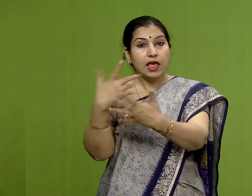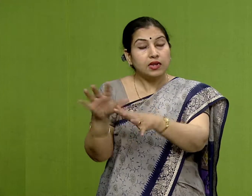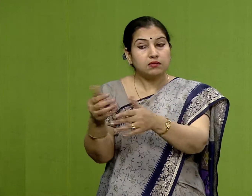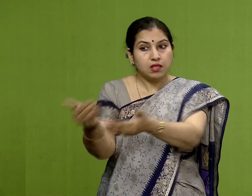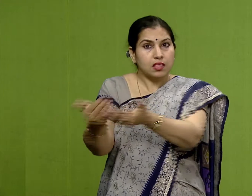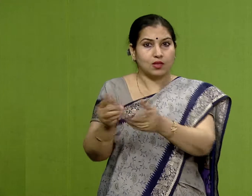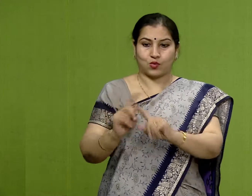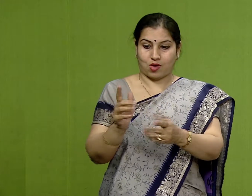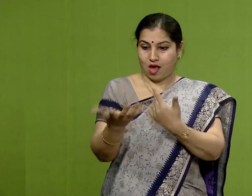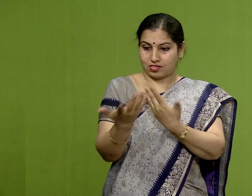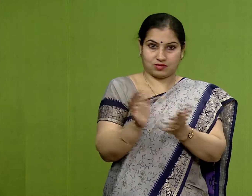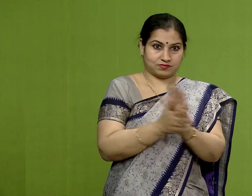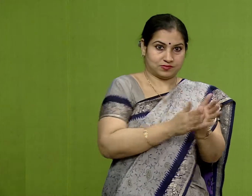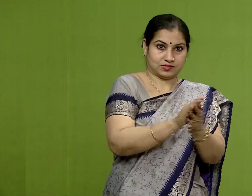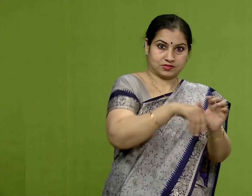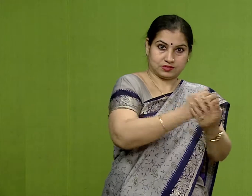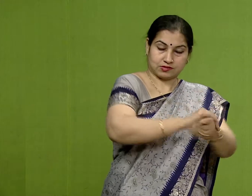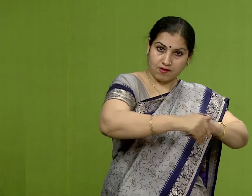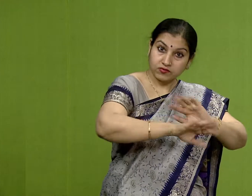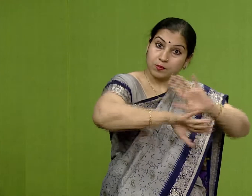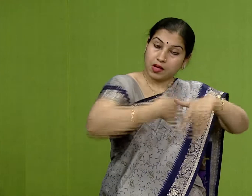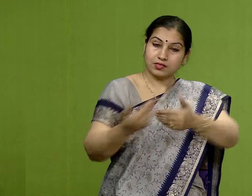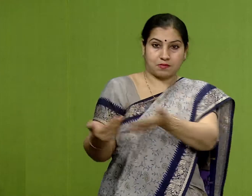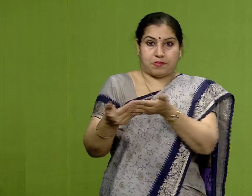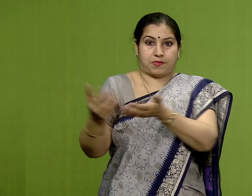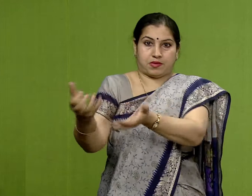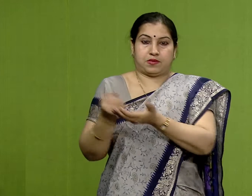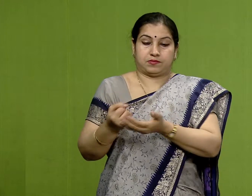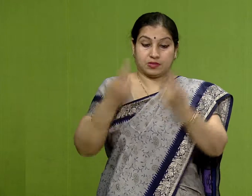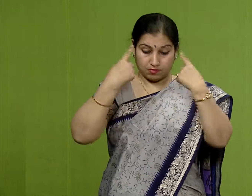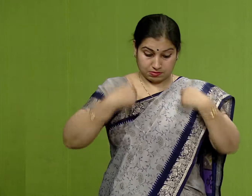clean hands, wearing clean clothes.